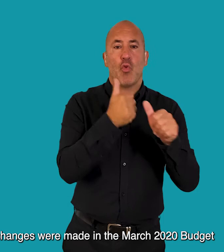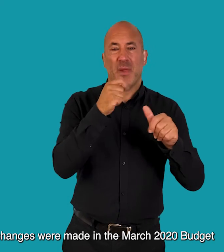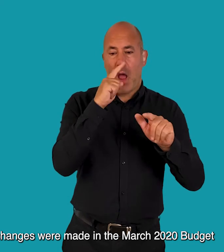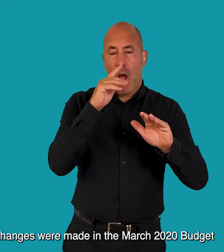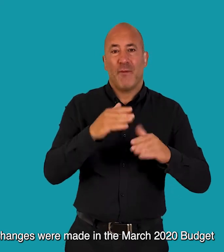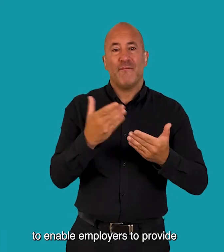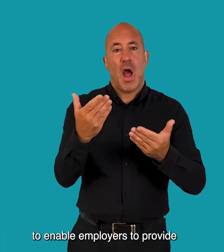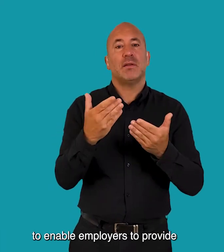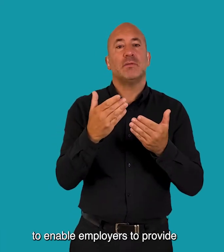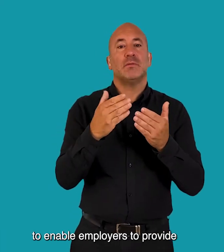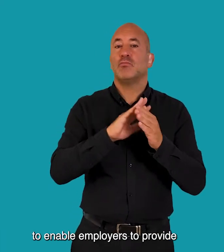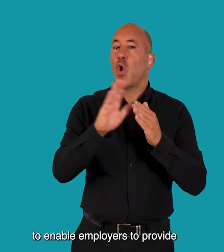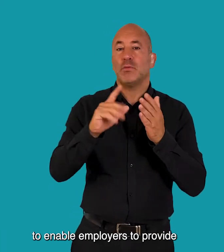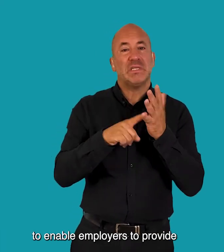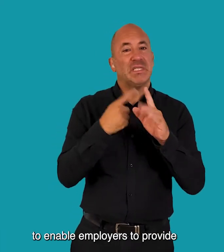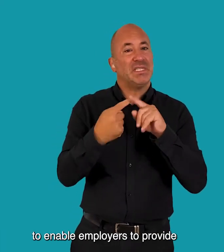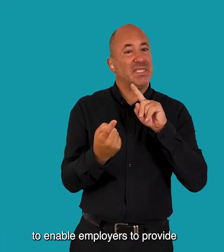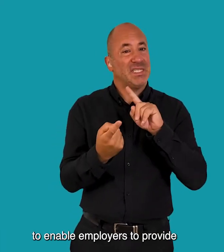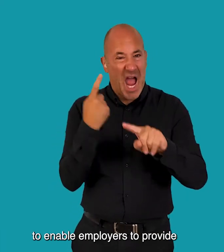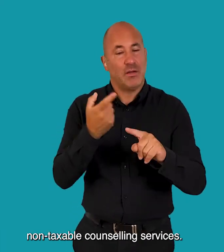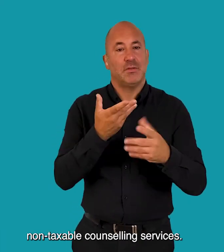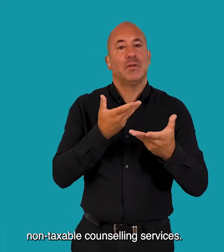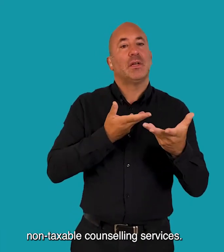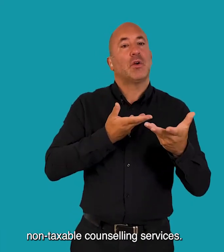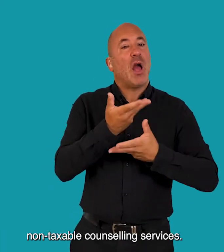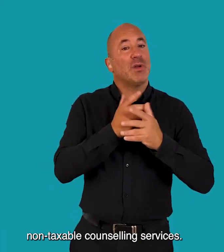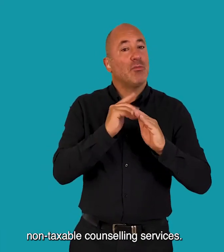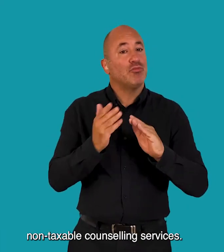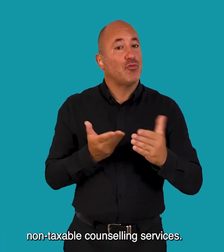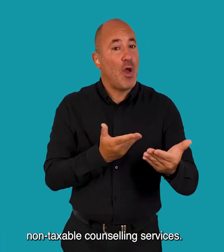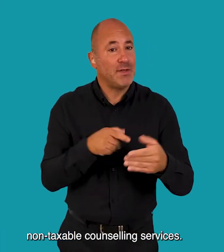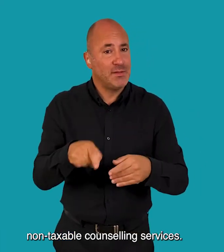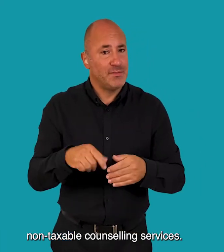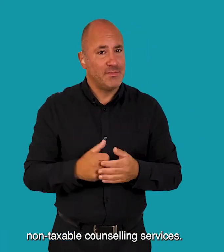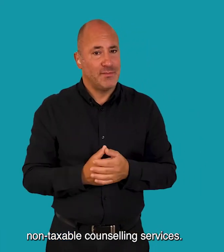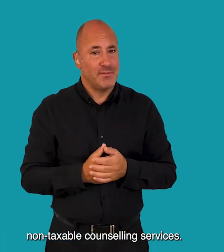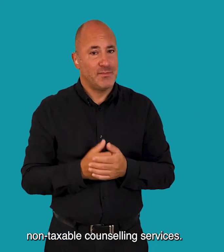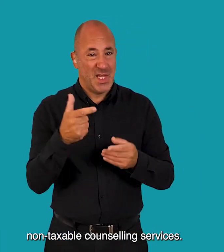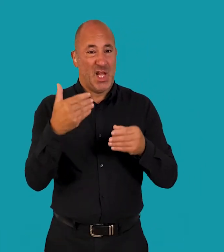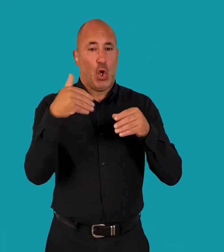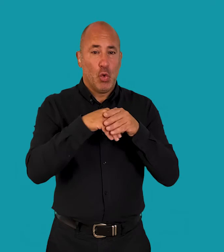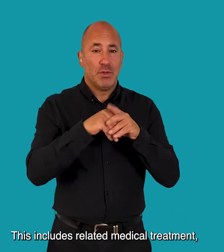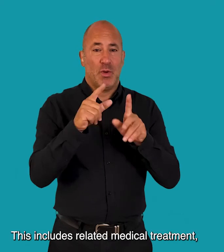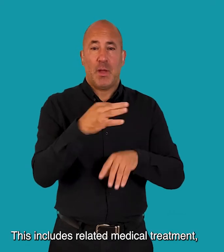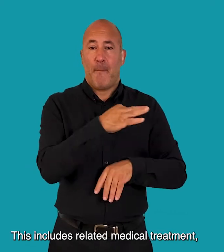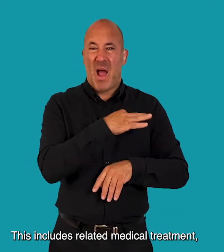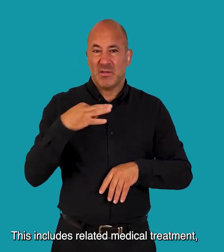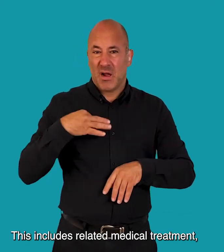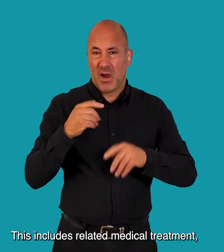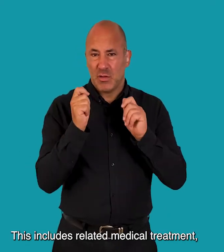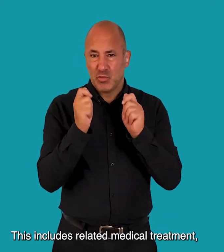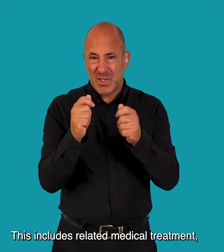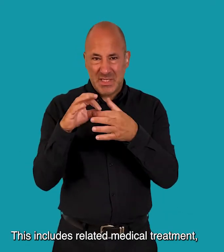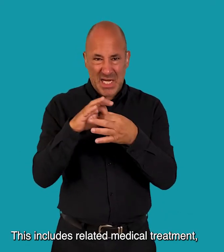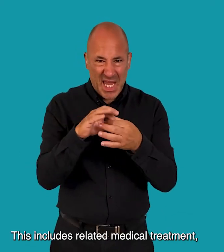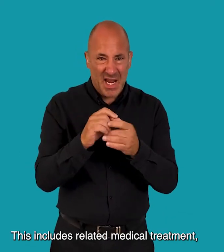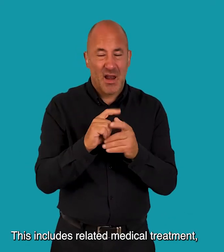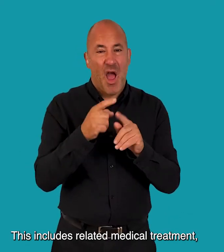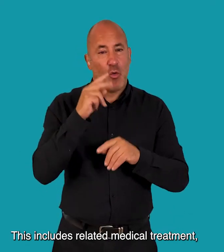budget to enable employers to provide non-taxable counselling services. This includes related medical treatment